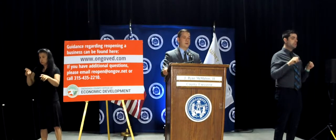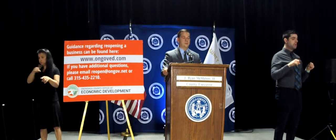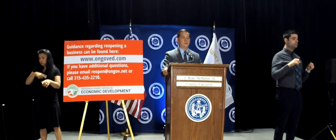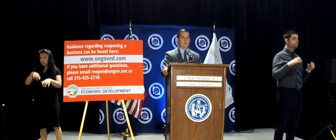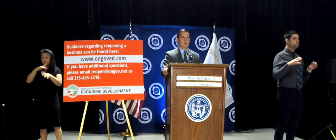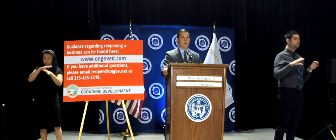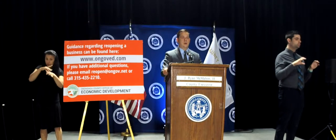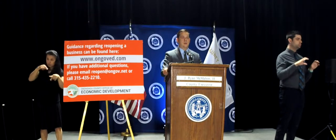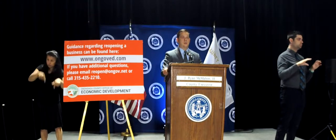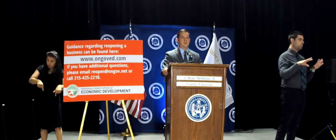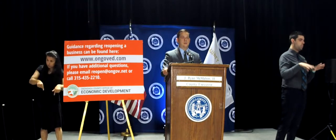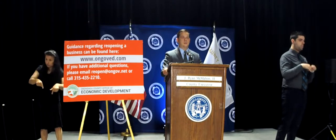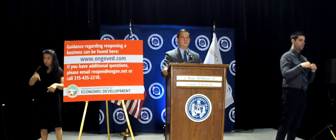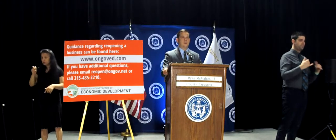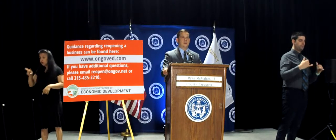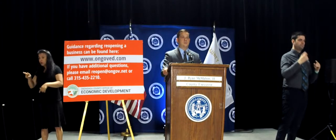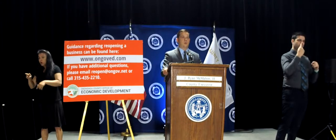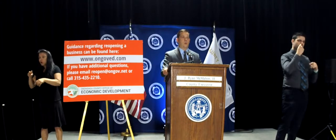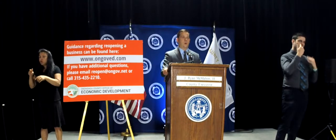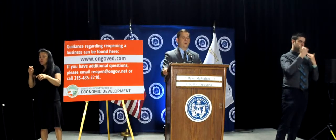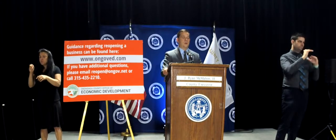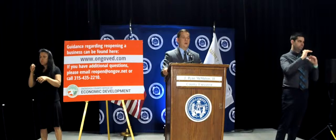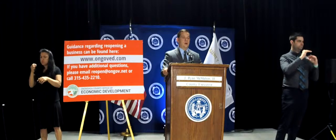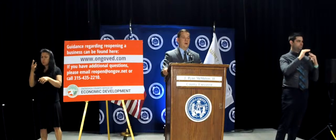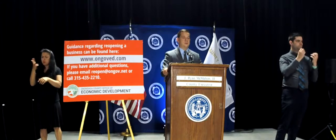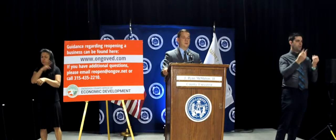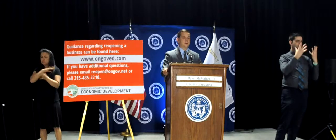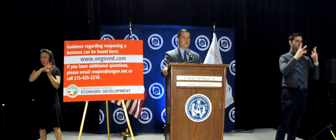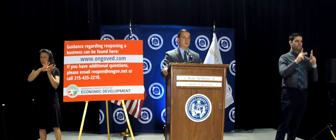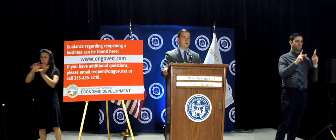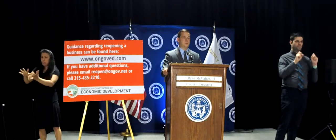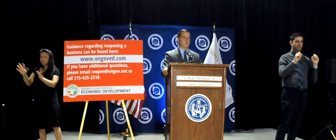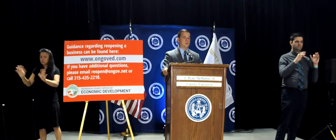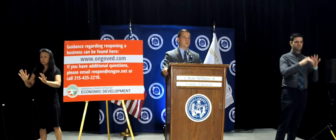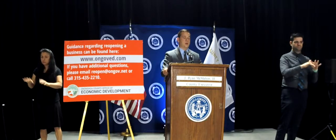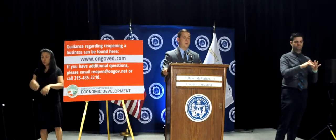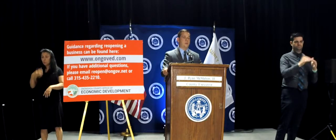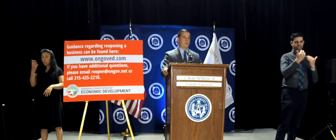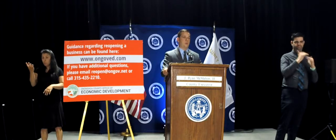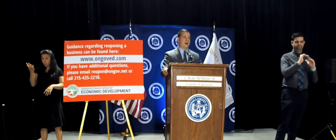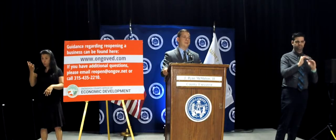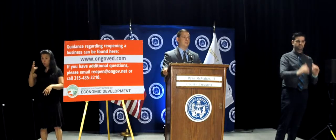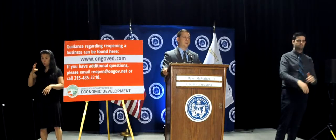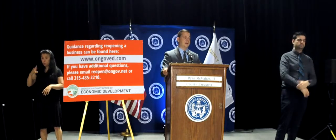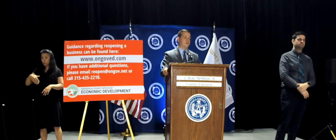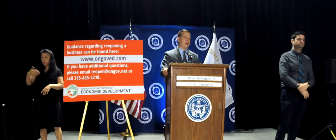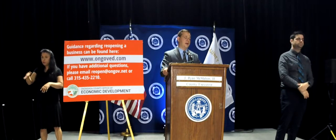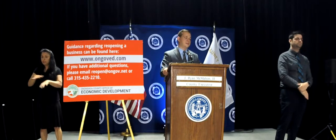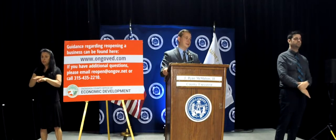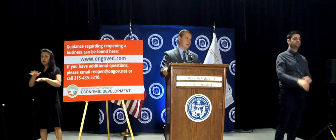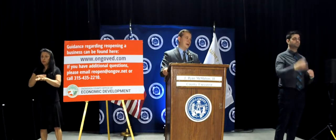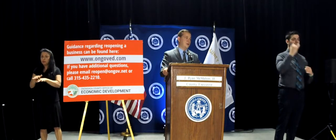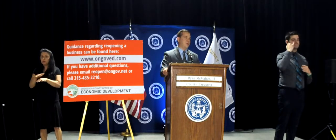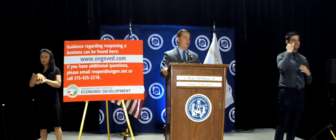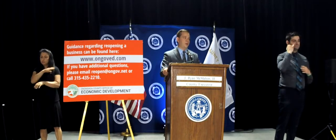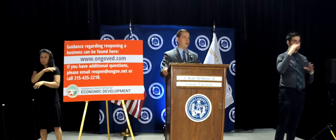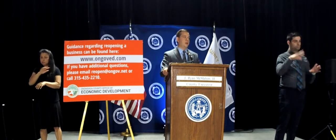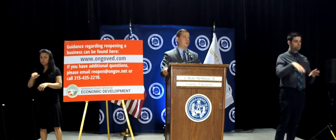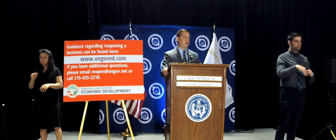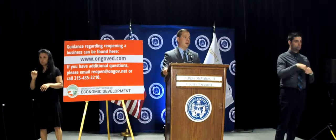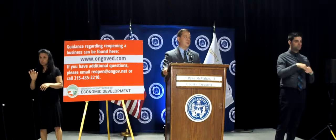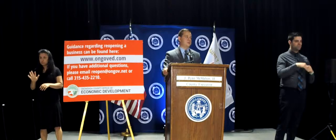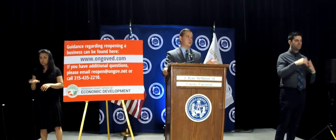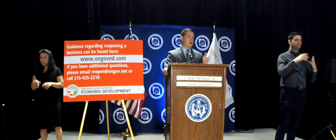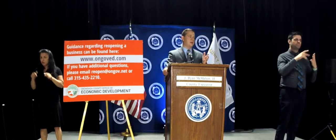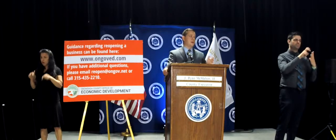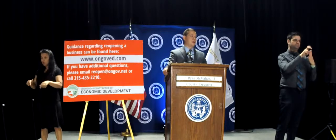right? So in phase 4, certainly those will loosen up, and we want to be able to give the guidance like that earlier if